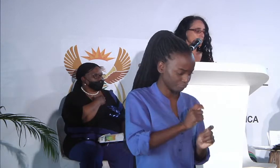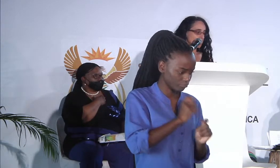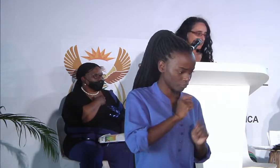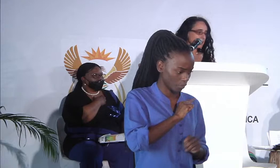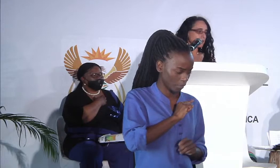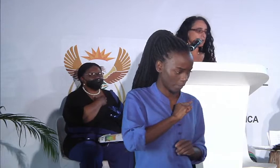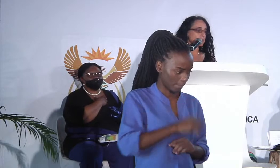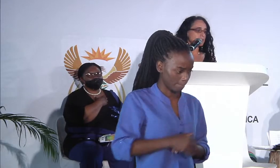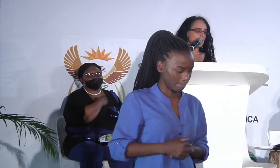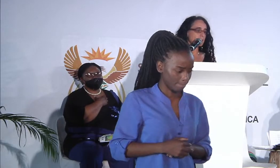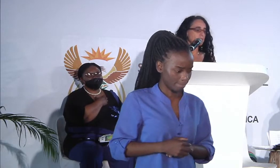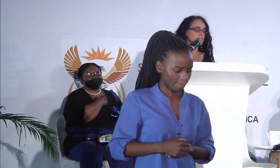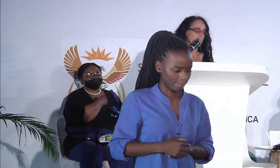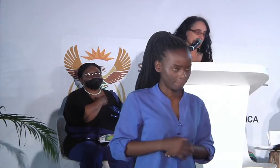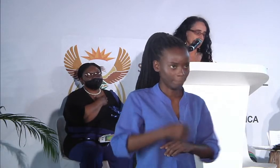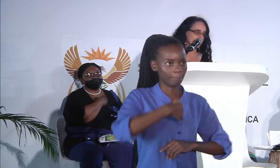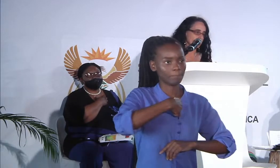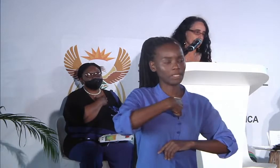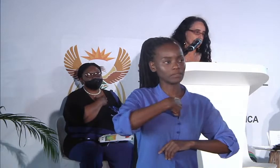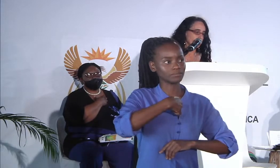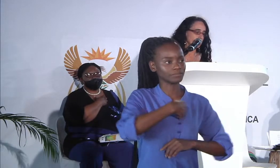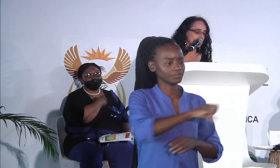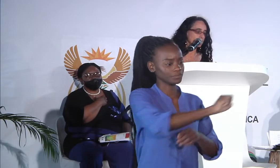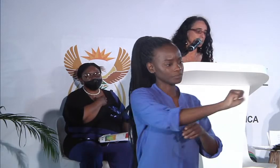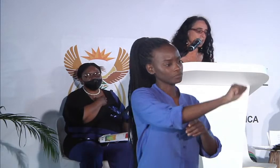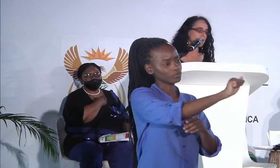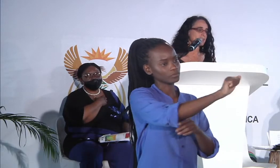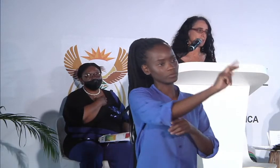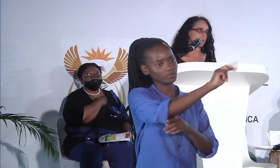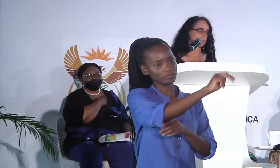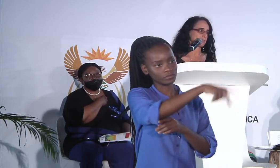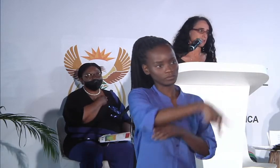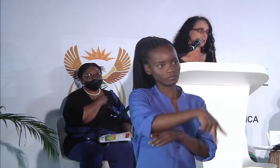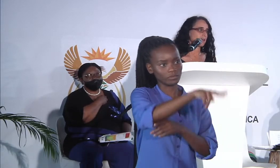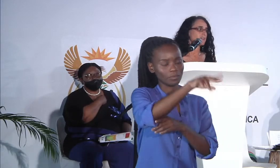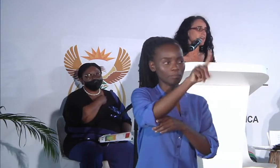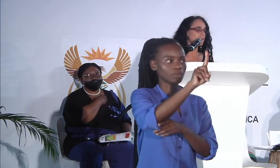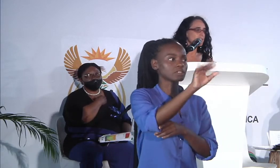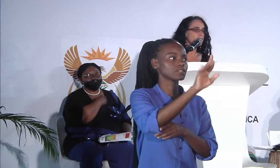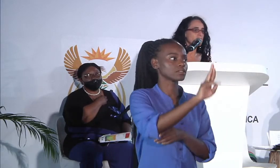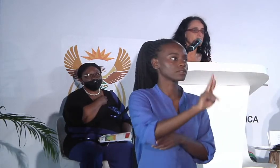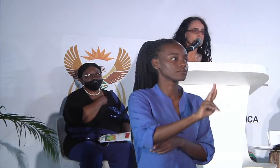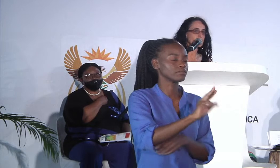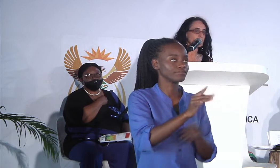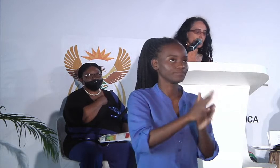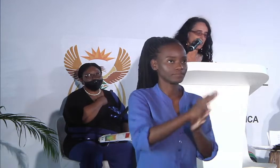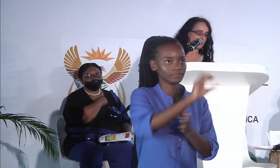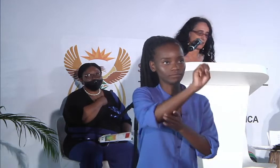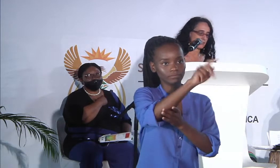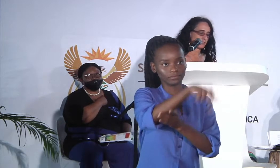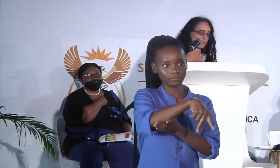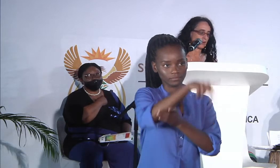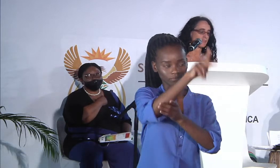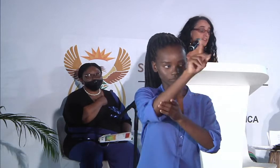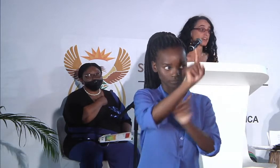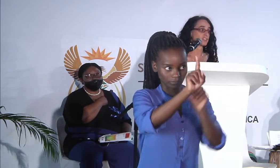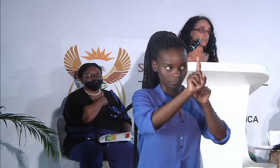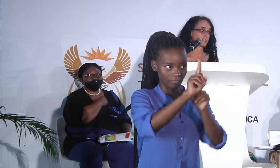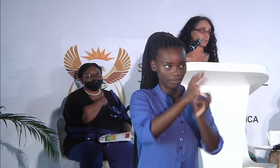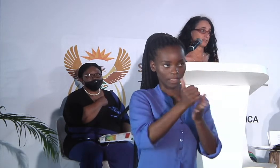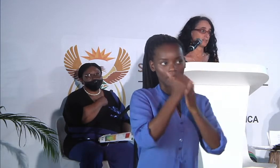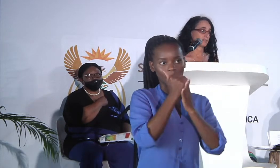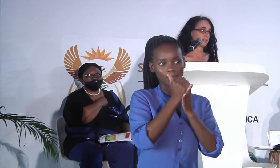For me, what SANPUD does is it reminds us that every single one of us are